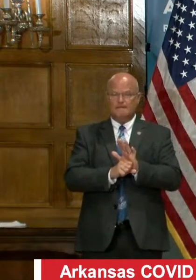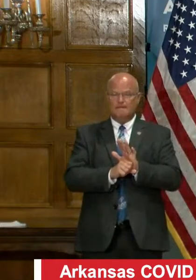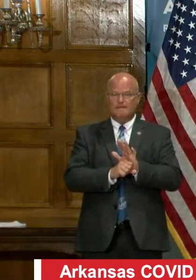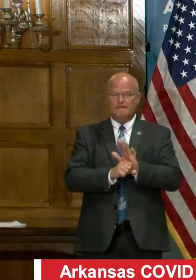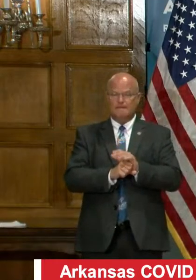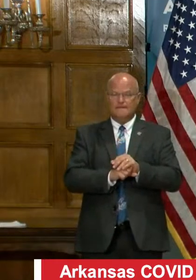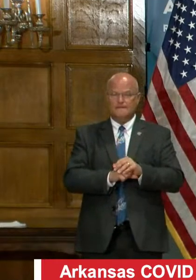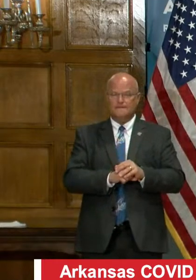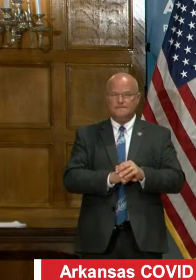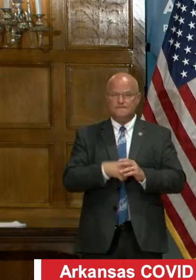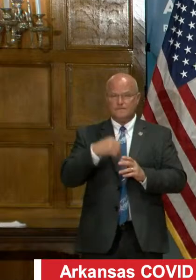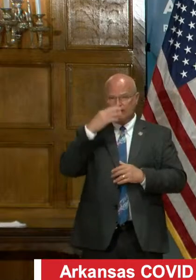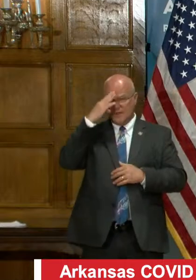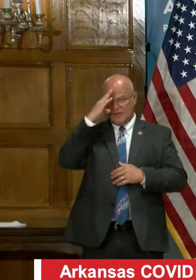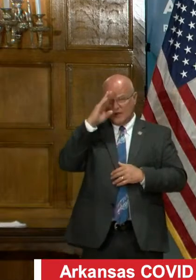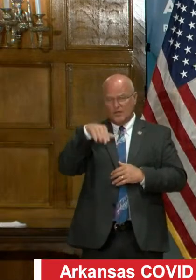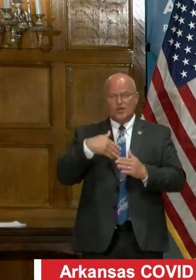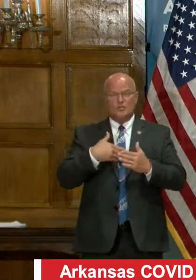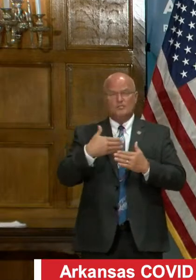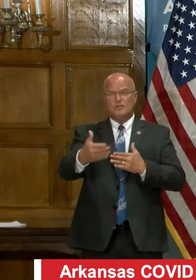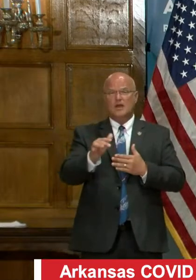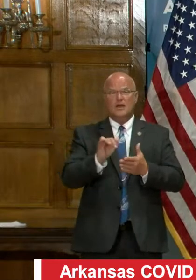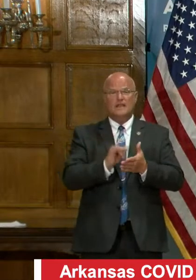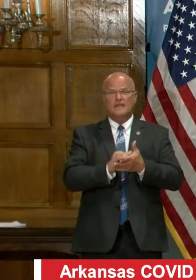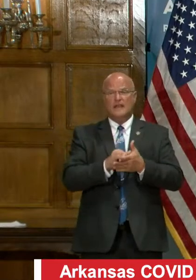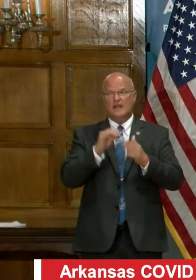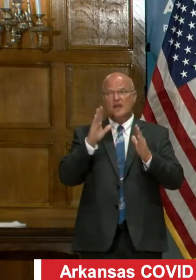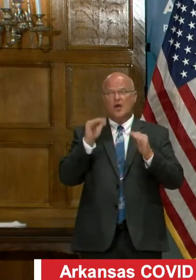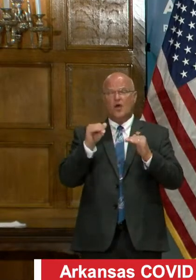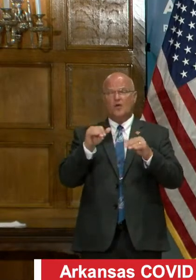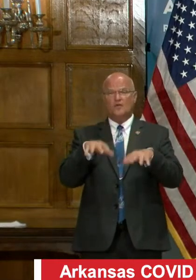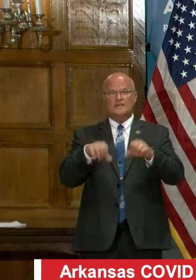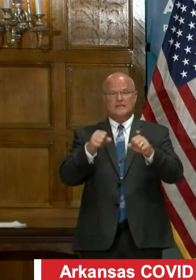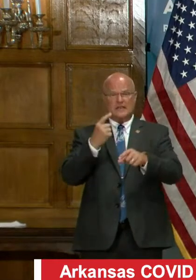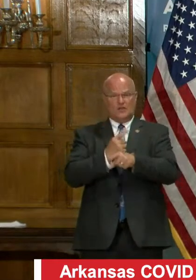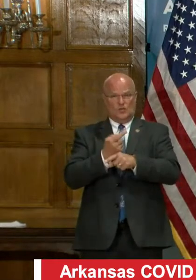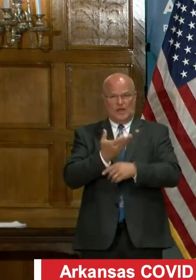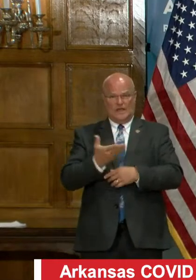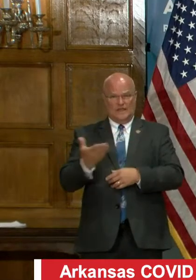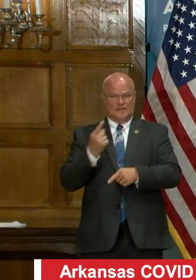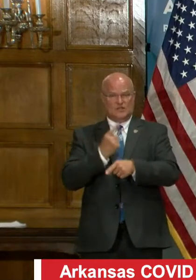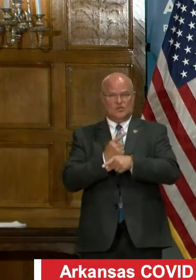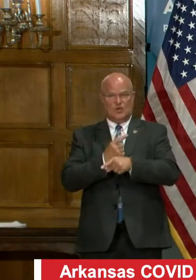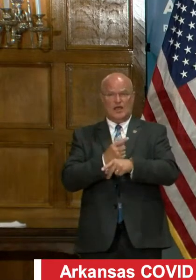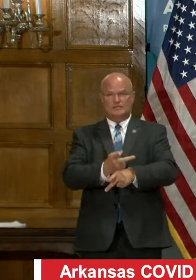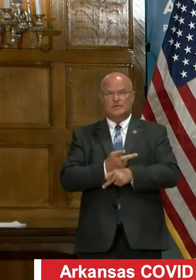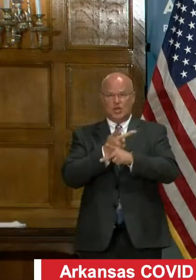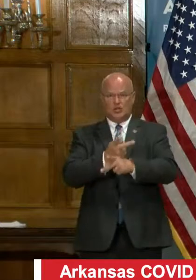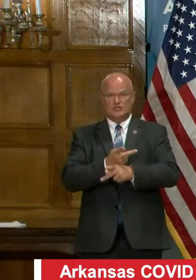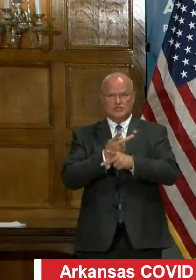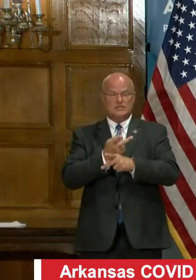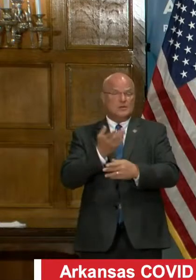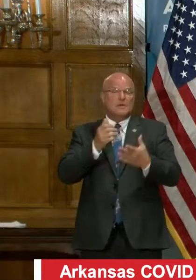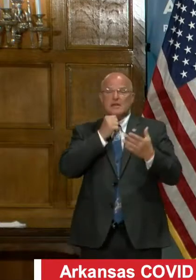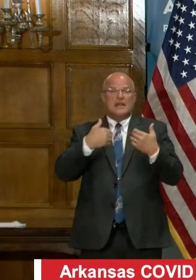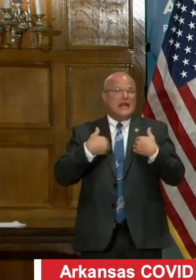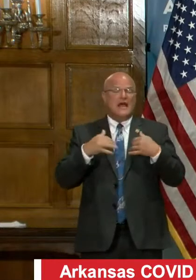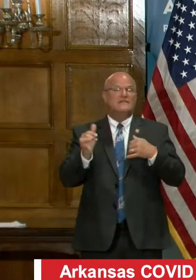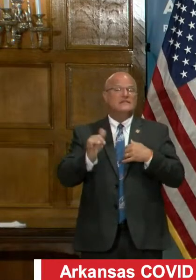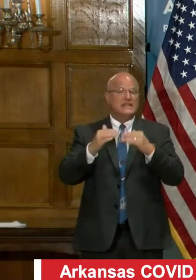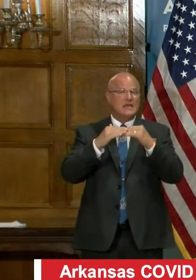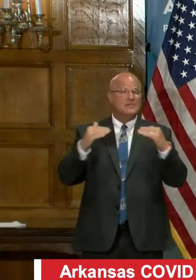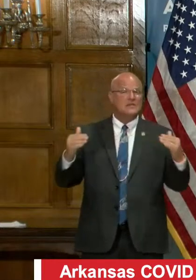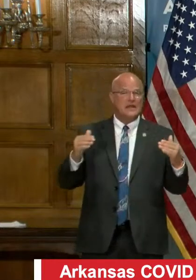You know, beyond that, you know, hopefully they're taking the right steps and the right precautions. You might not have the